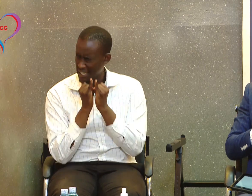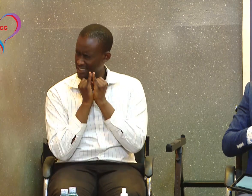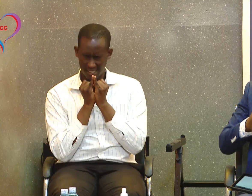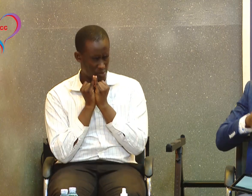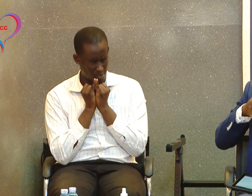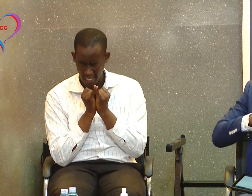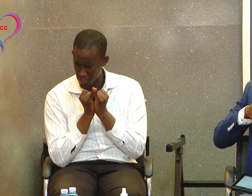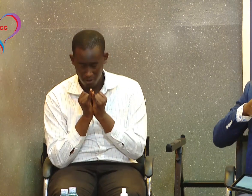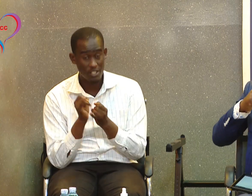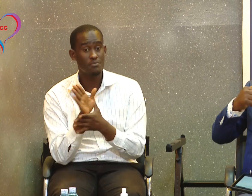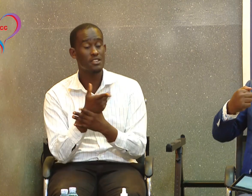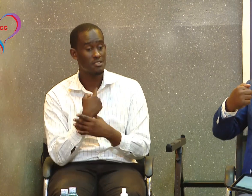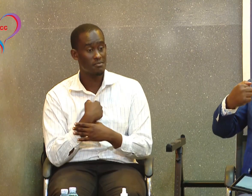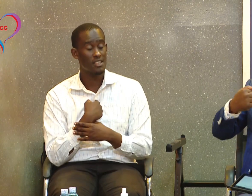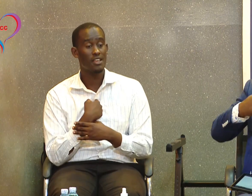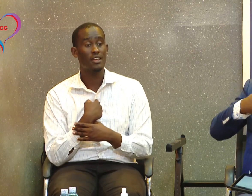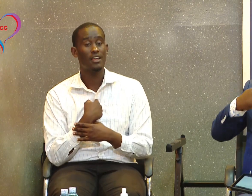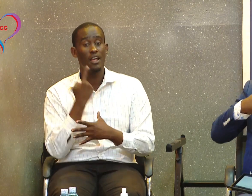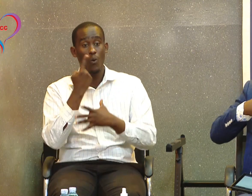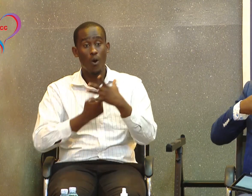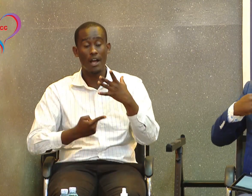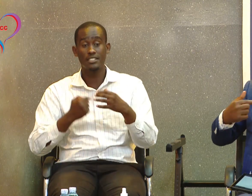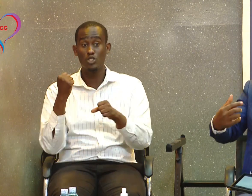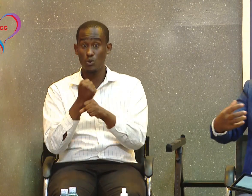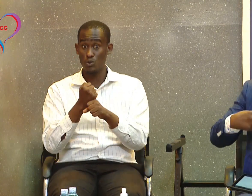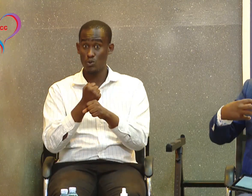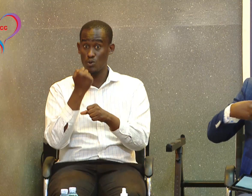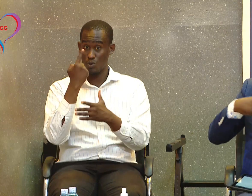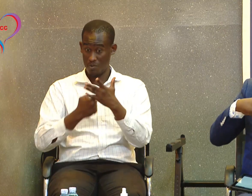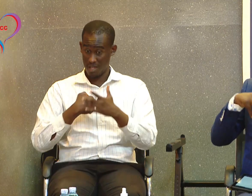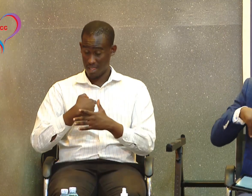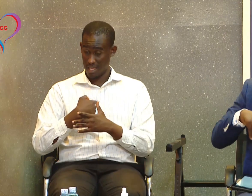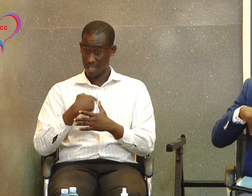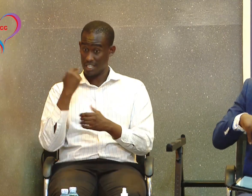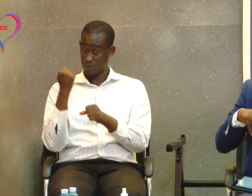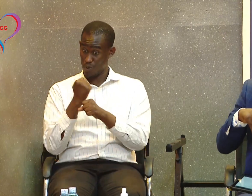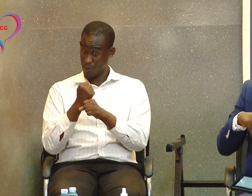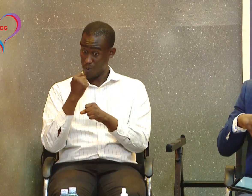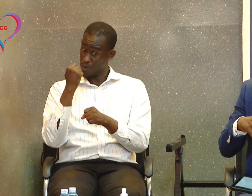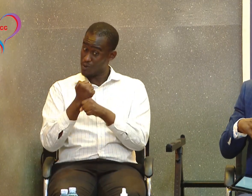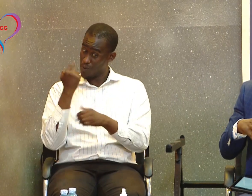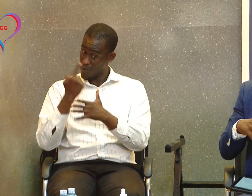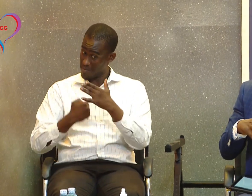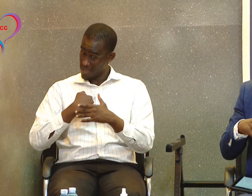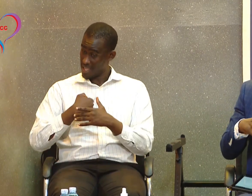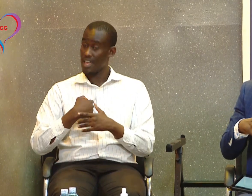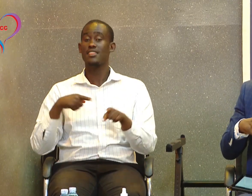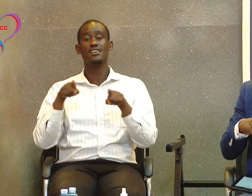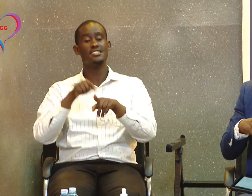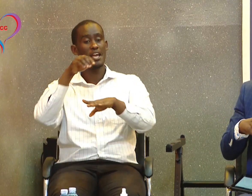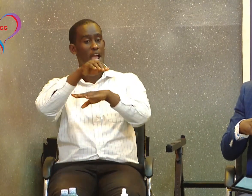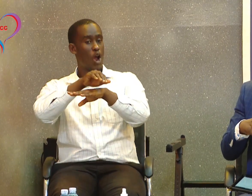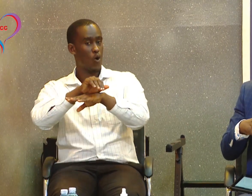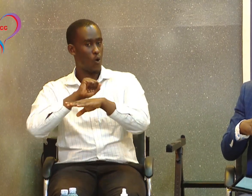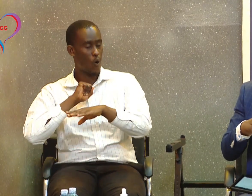N'okuwegayirira buweereza. What I'm doing is, it's what I call a call to minister here. Kakati ate kino kyenkola